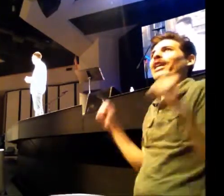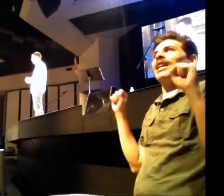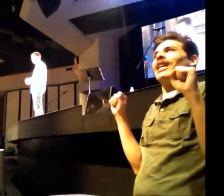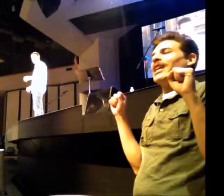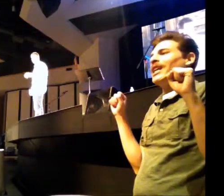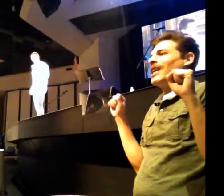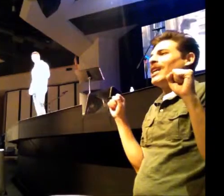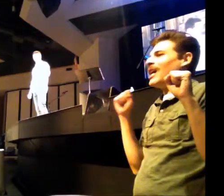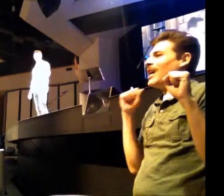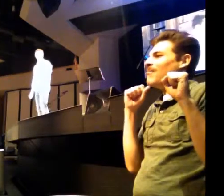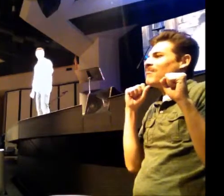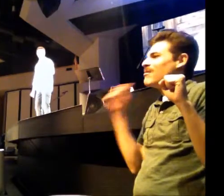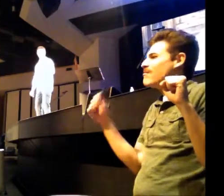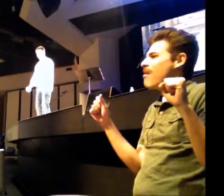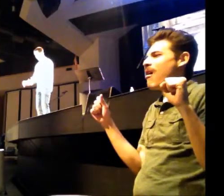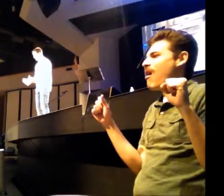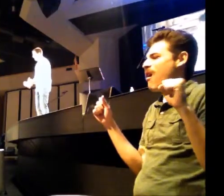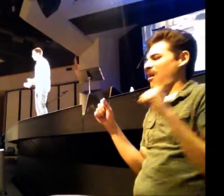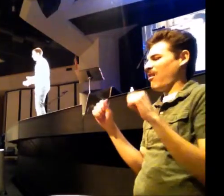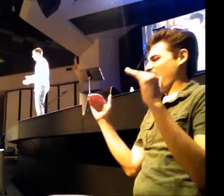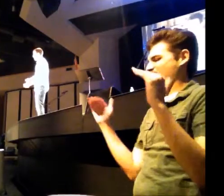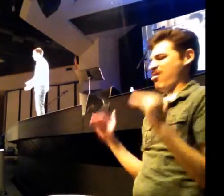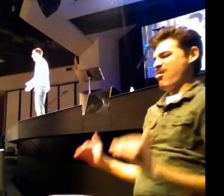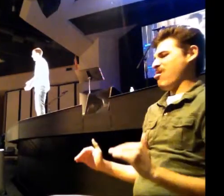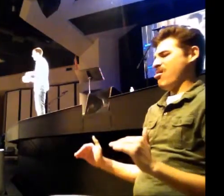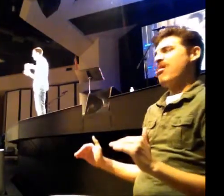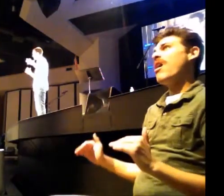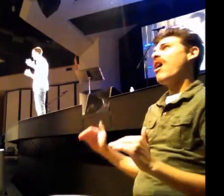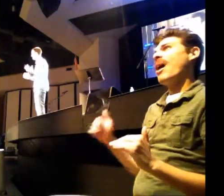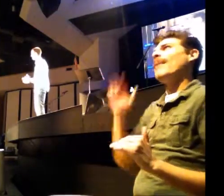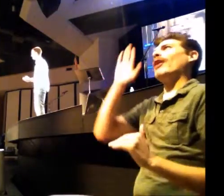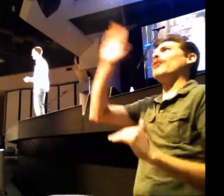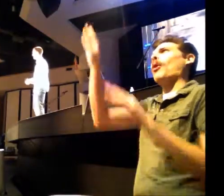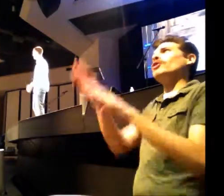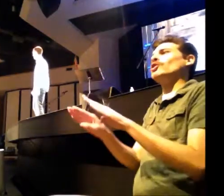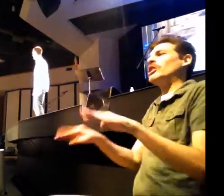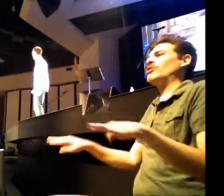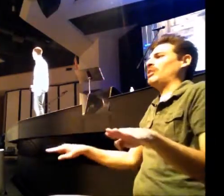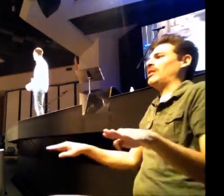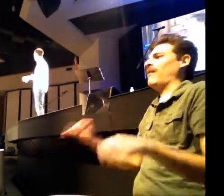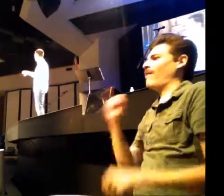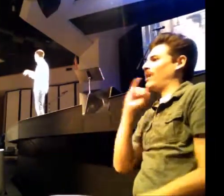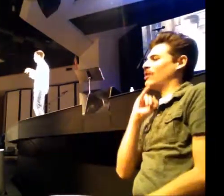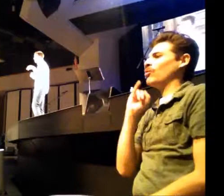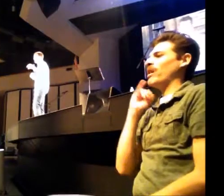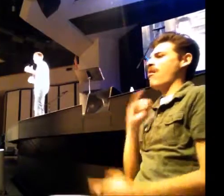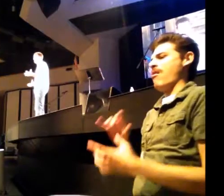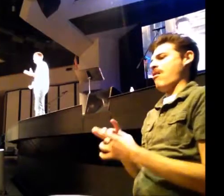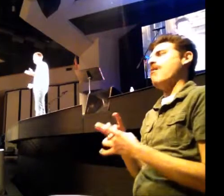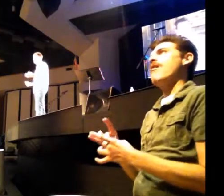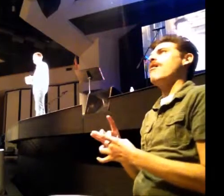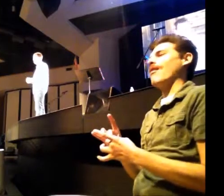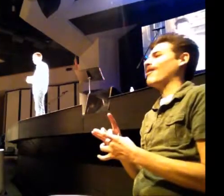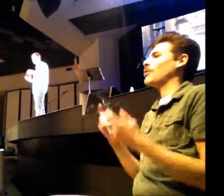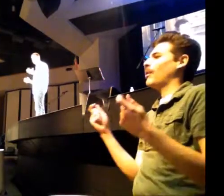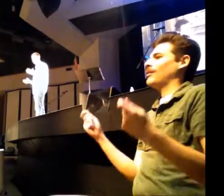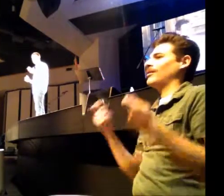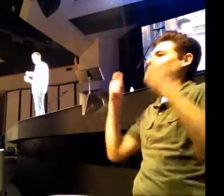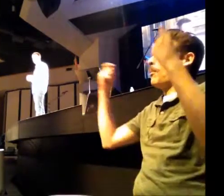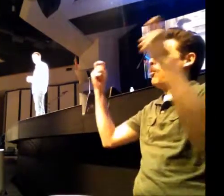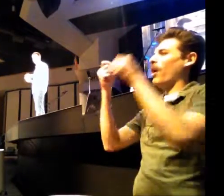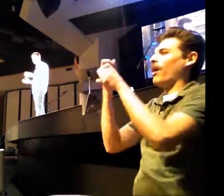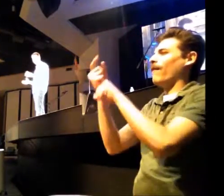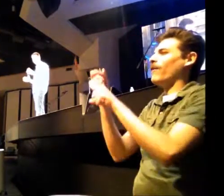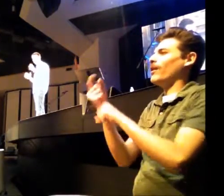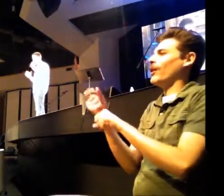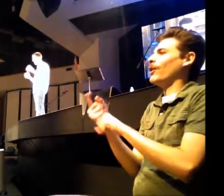free. They're children of Israel. They're the people of God. This solidified them, and so they would celebrate this truth all together